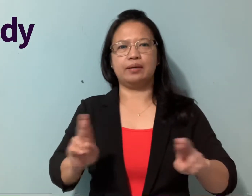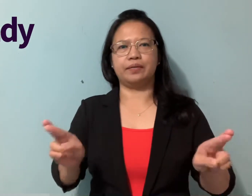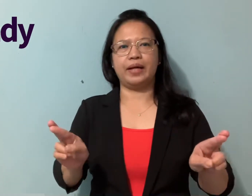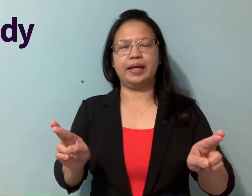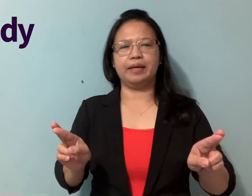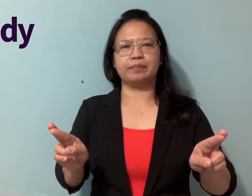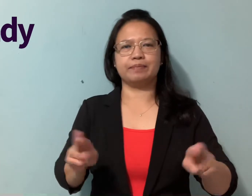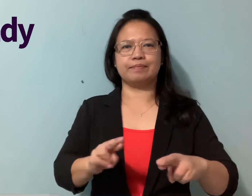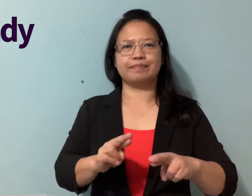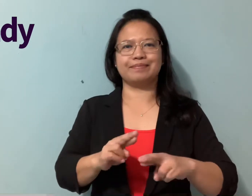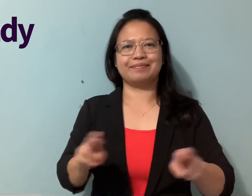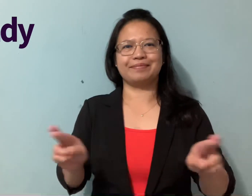ready.